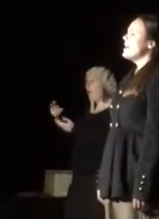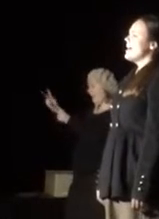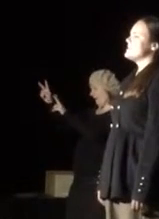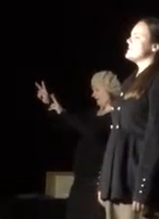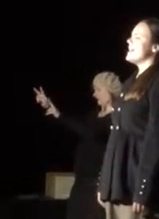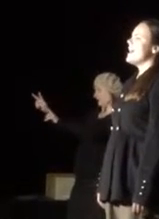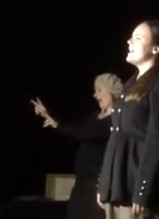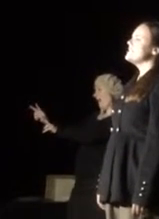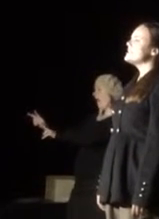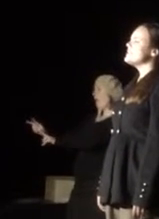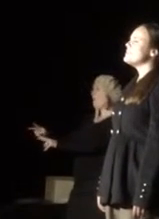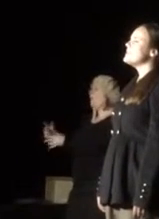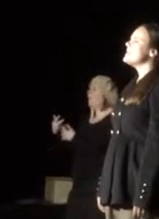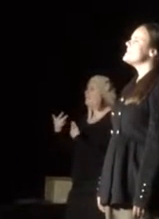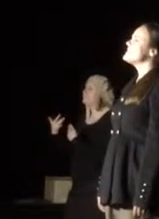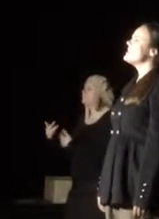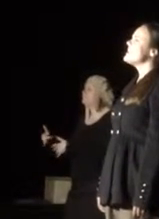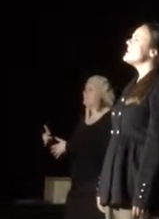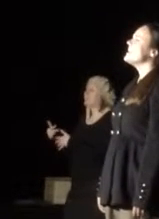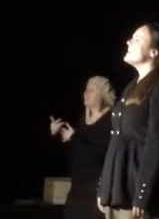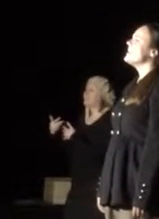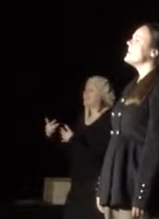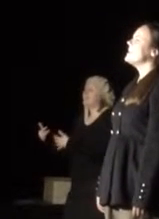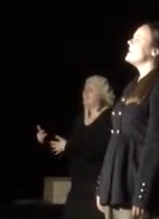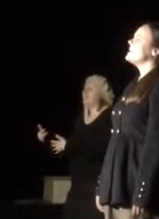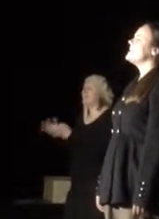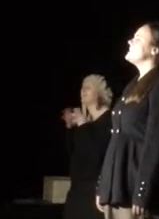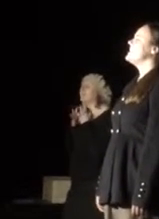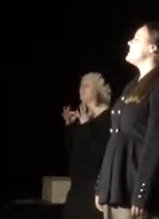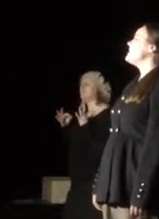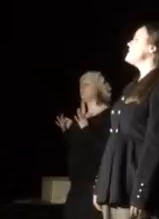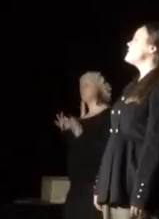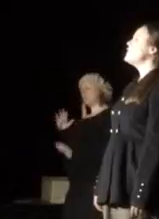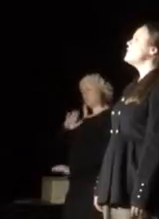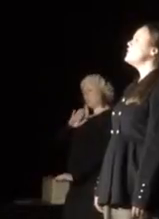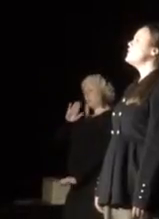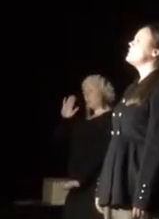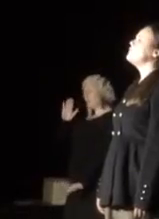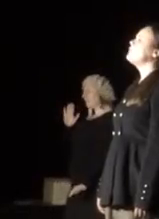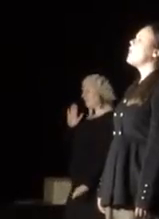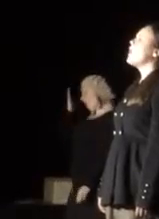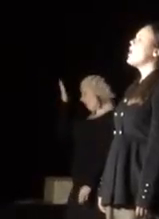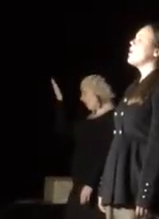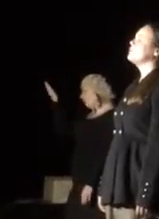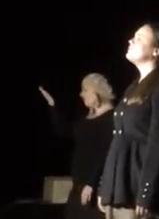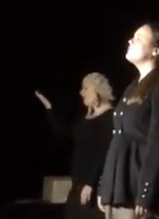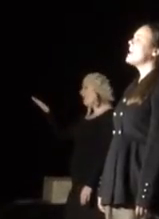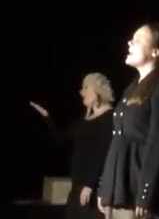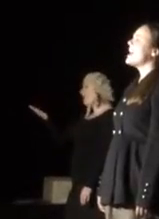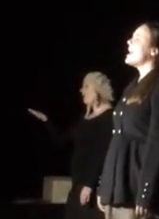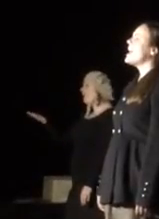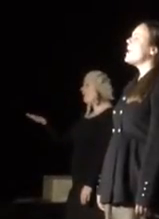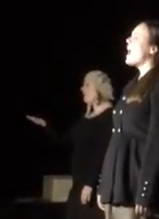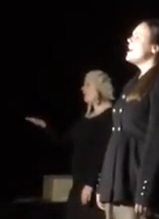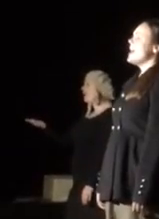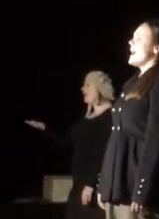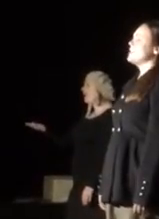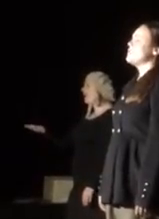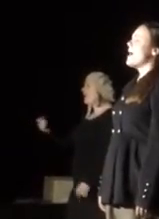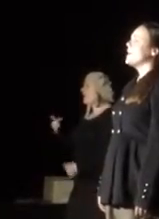A sight to be seen In his uniform fair